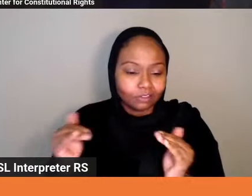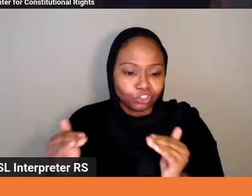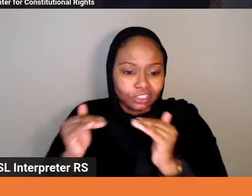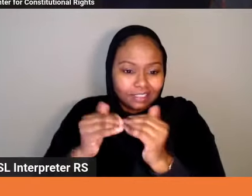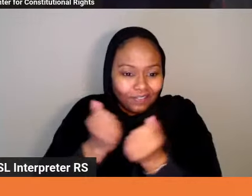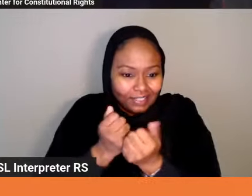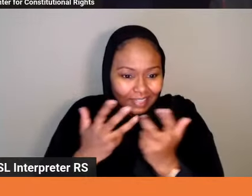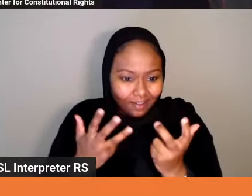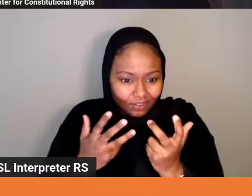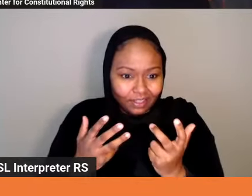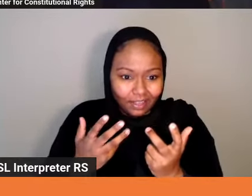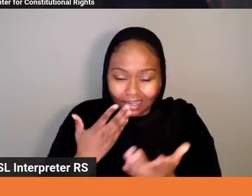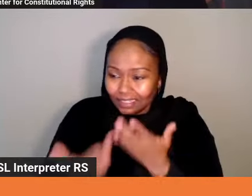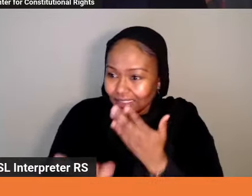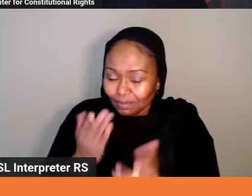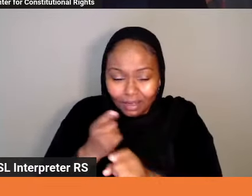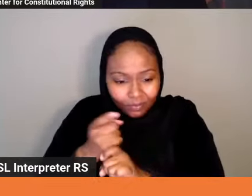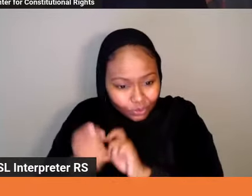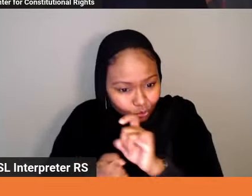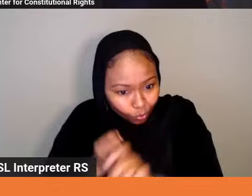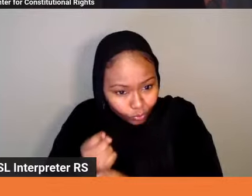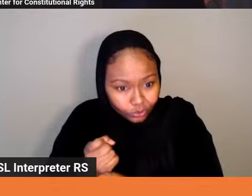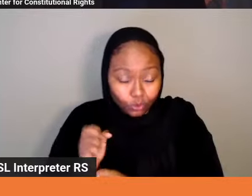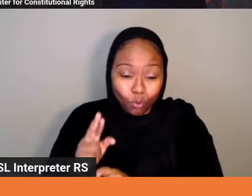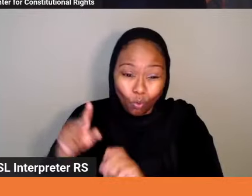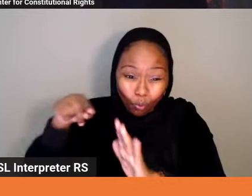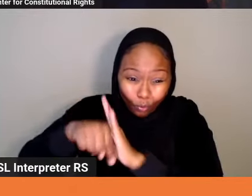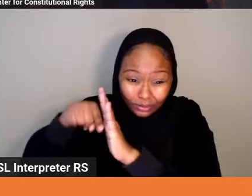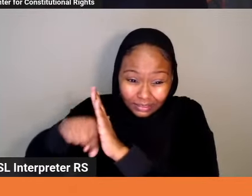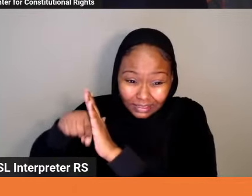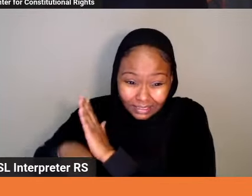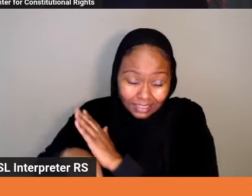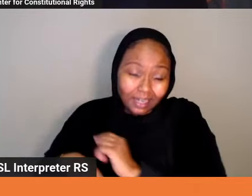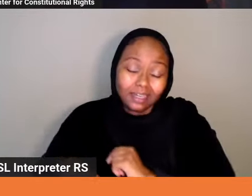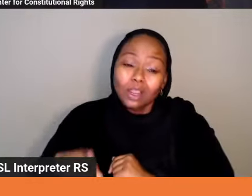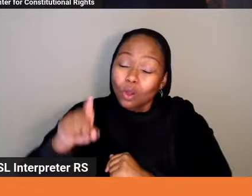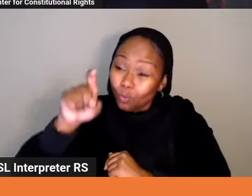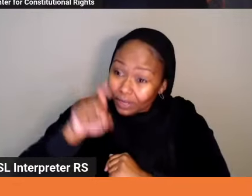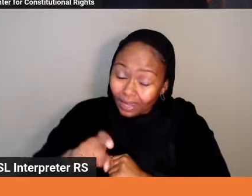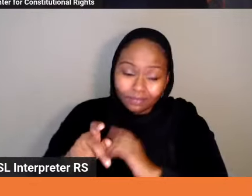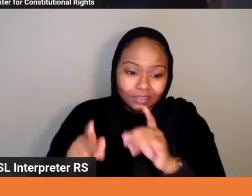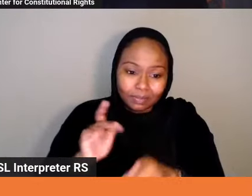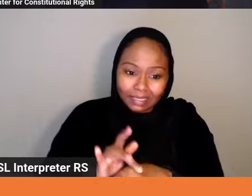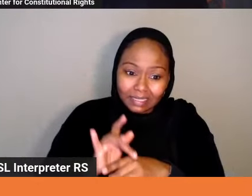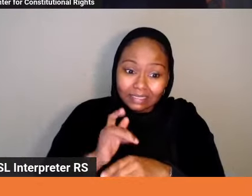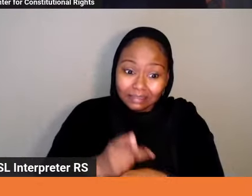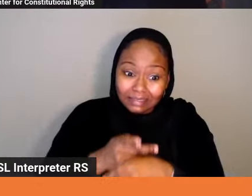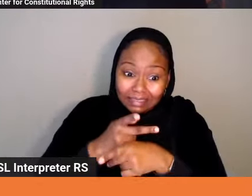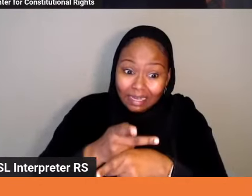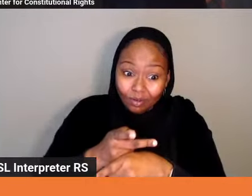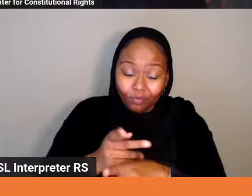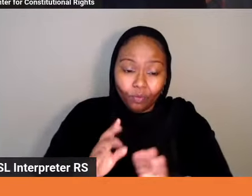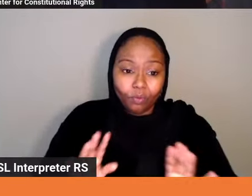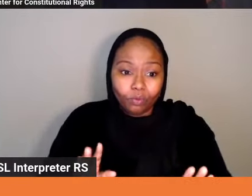or now genocide, I think we also have to be careful and watch out